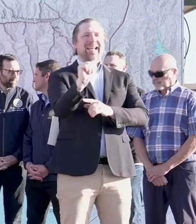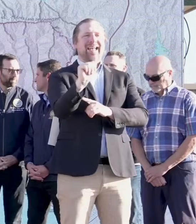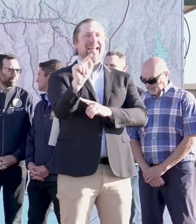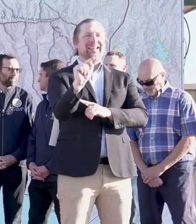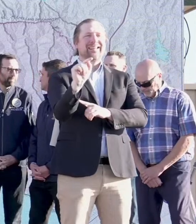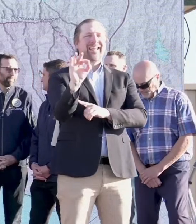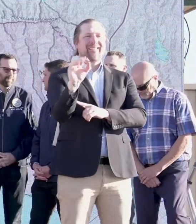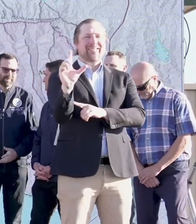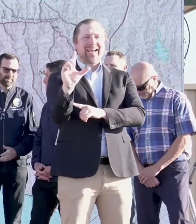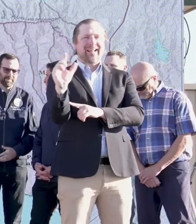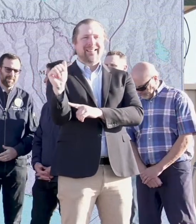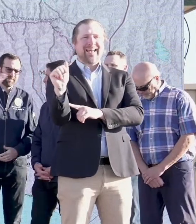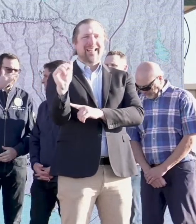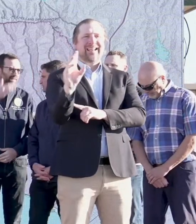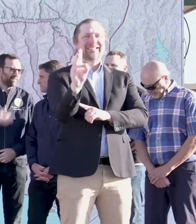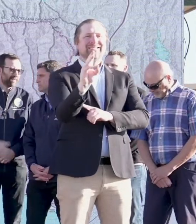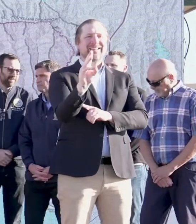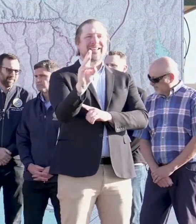ATFLA